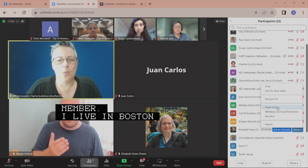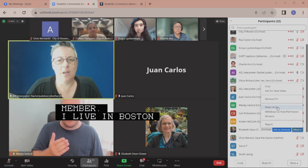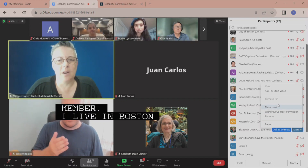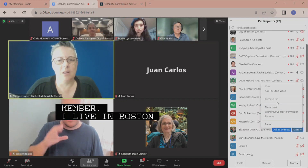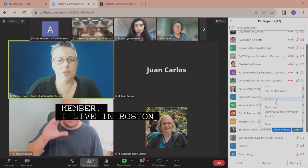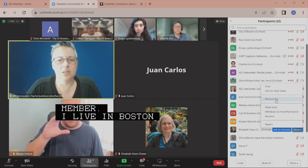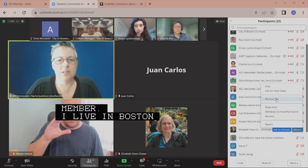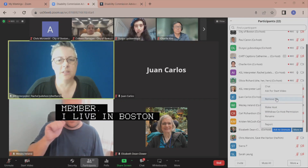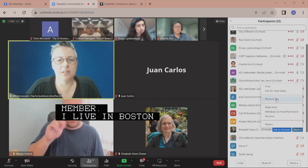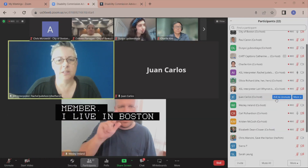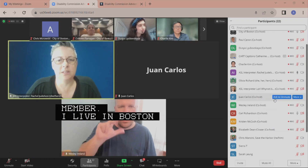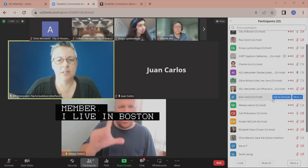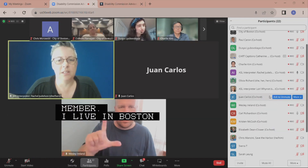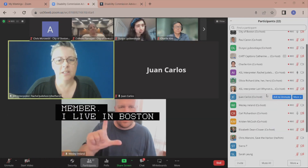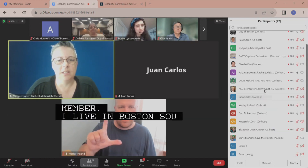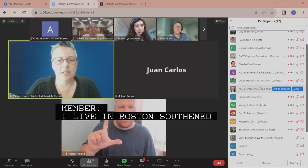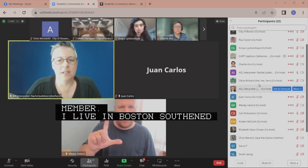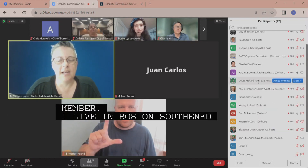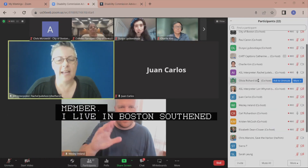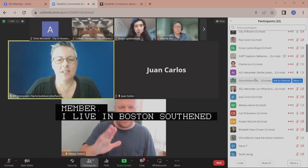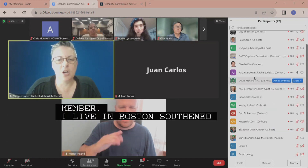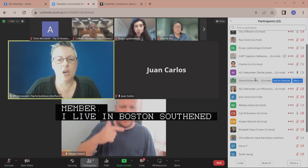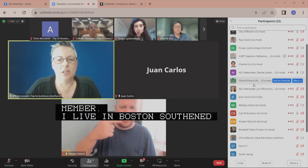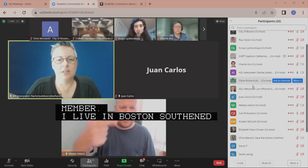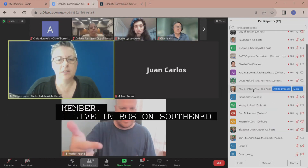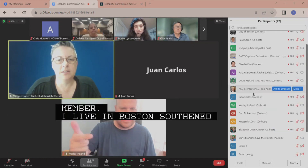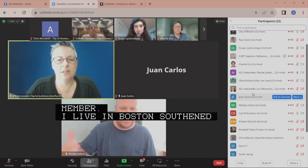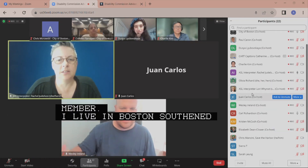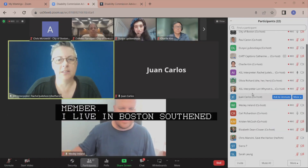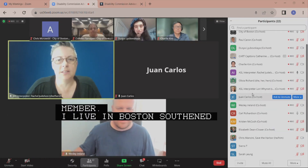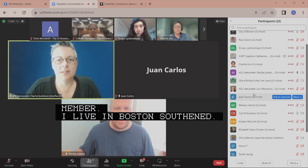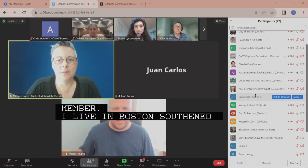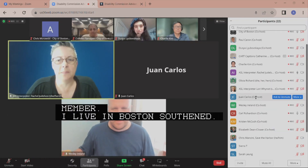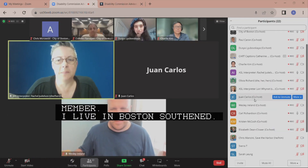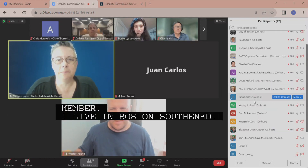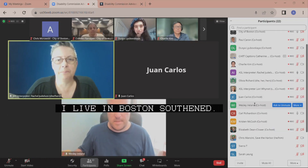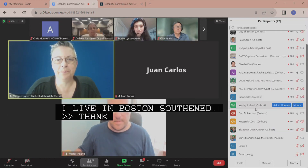Thank you, Juan Carlos. And Carl.